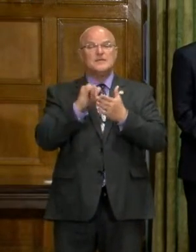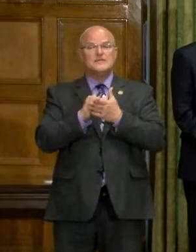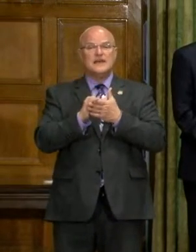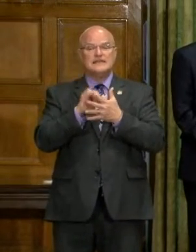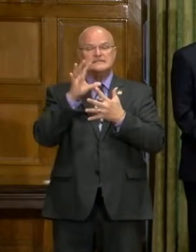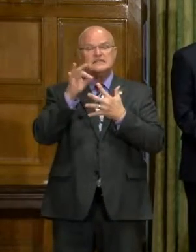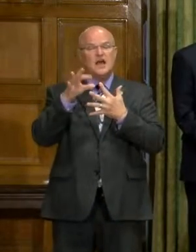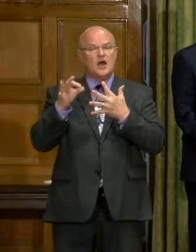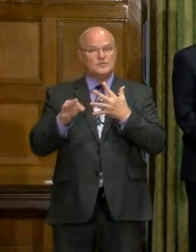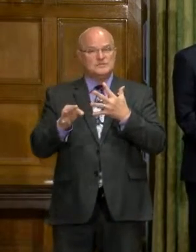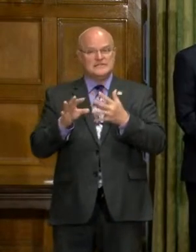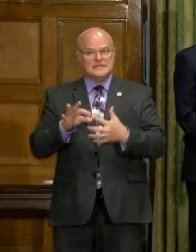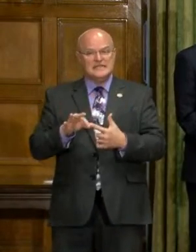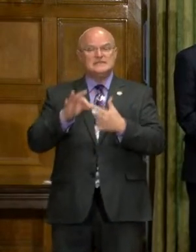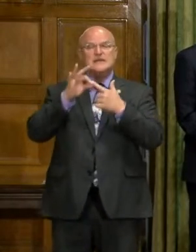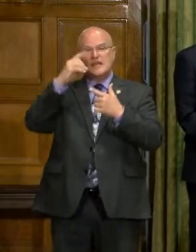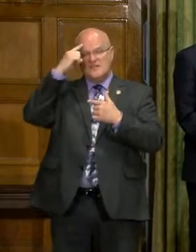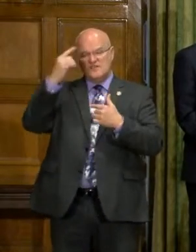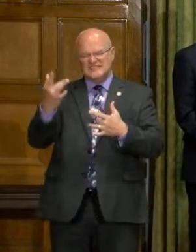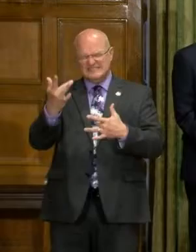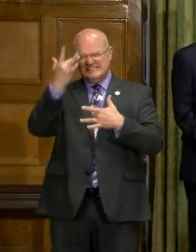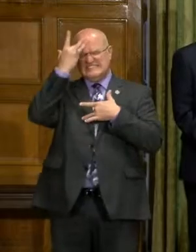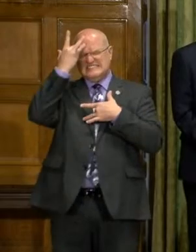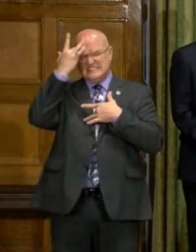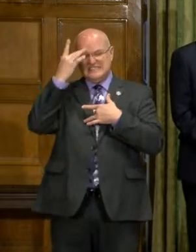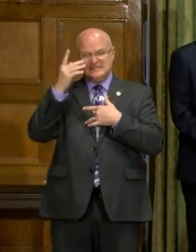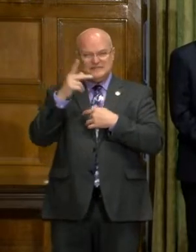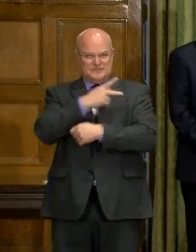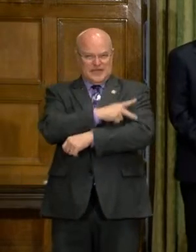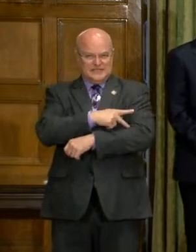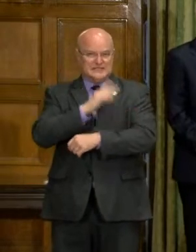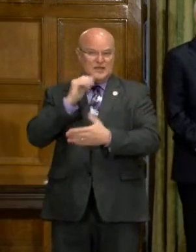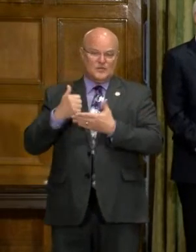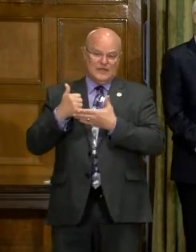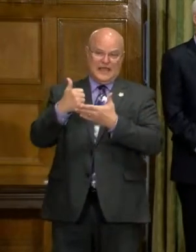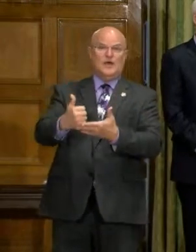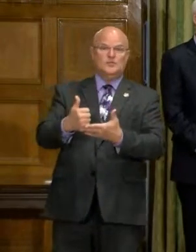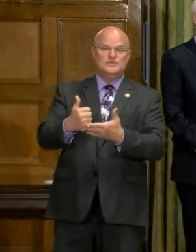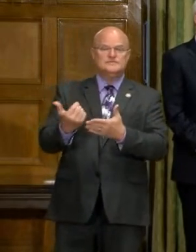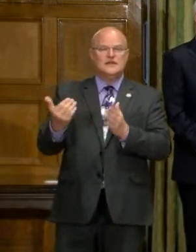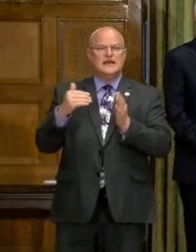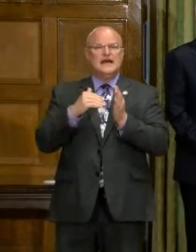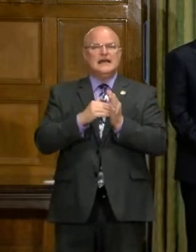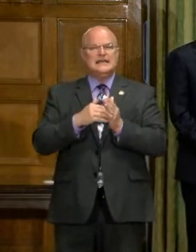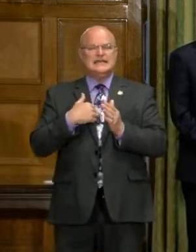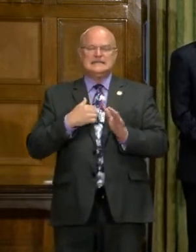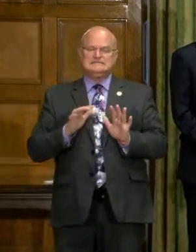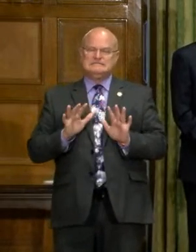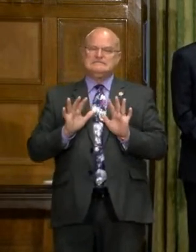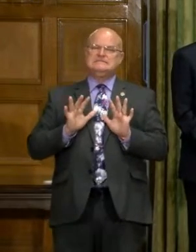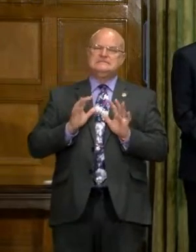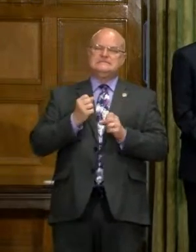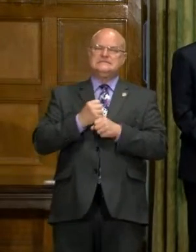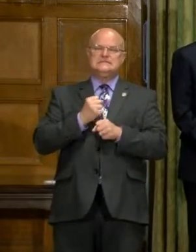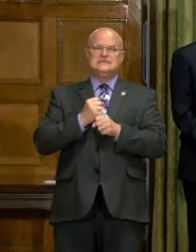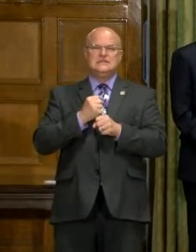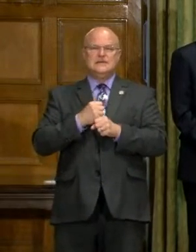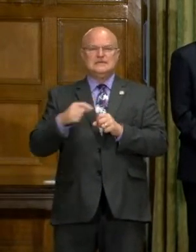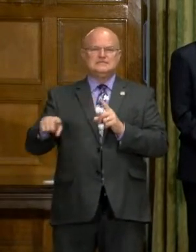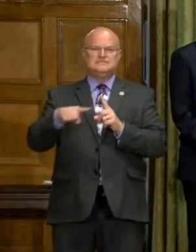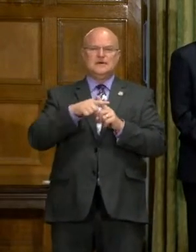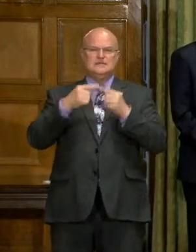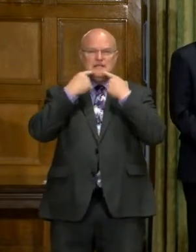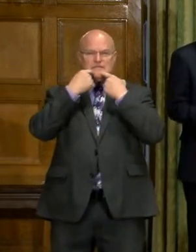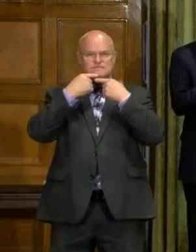is an option, especially for the sickest patients, and will help. Again, I'm a little reluctant to make